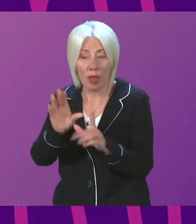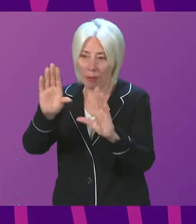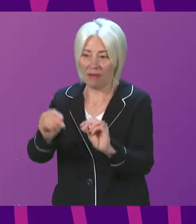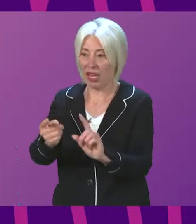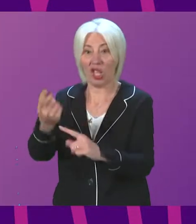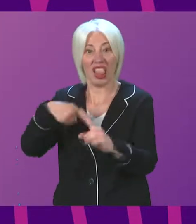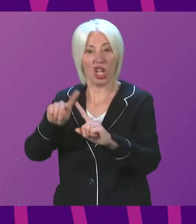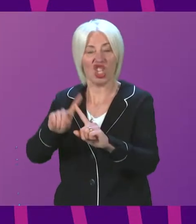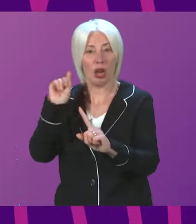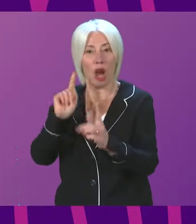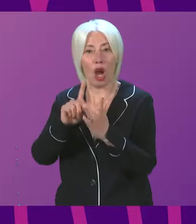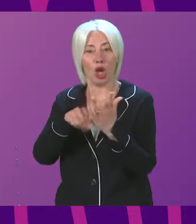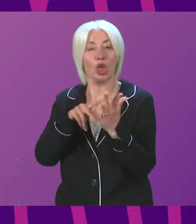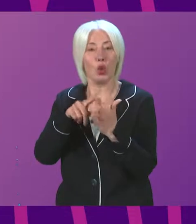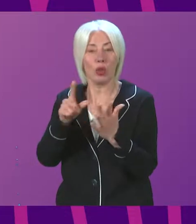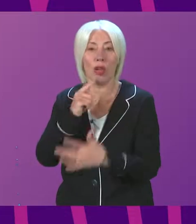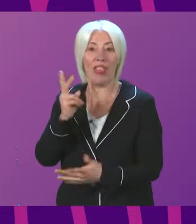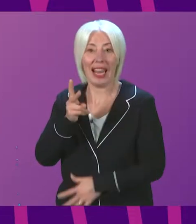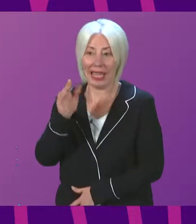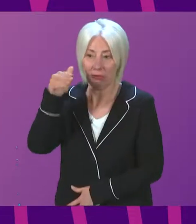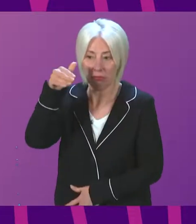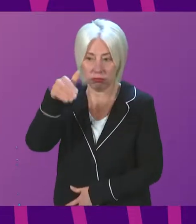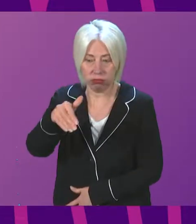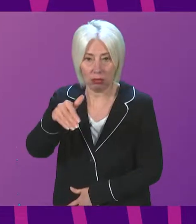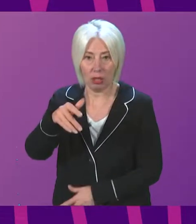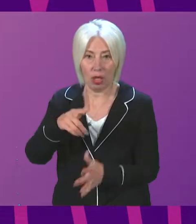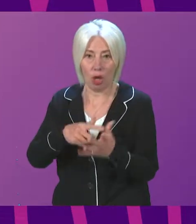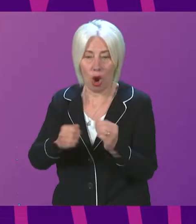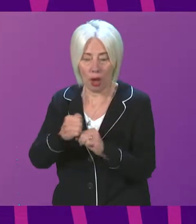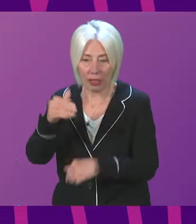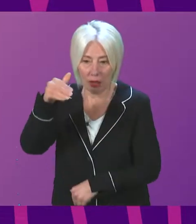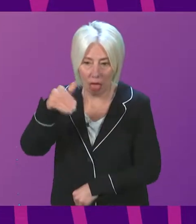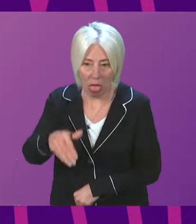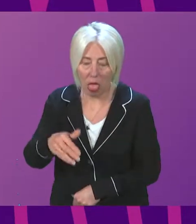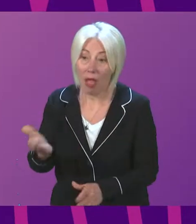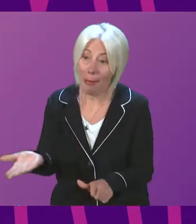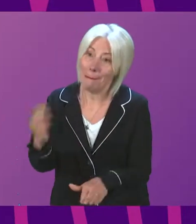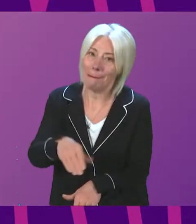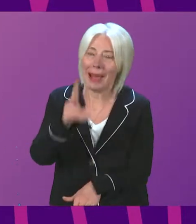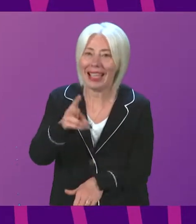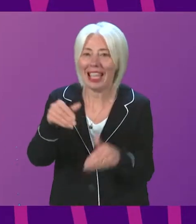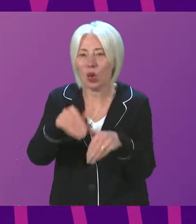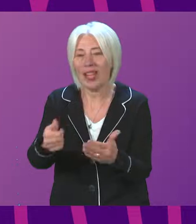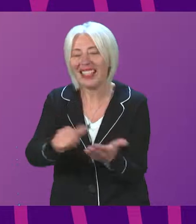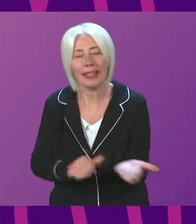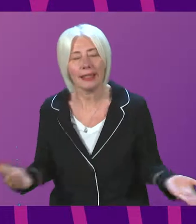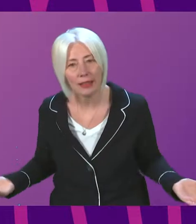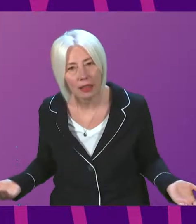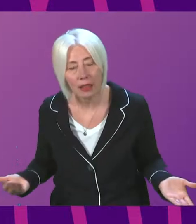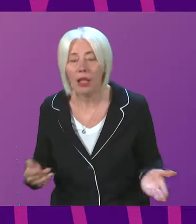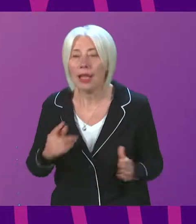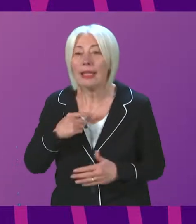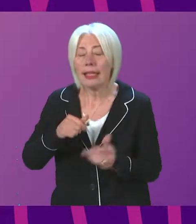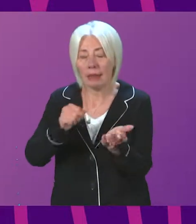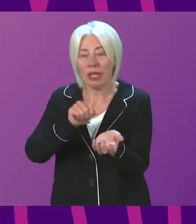year. But his condition started to deteriorate by August and he was put back on a waiting list. And despite reporting suicidal